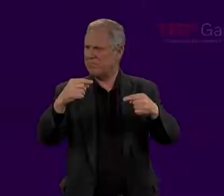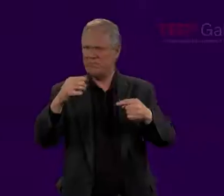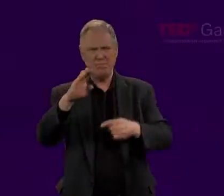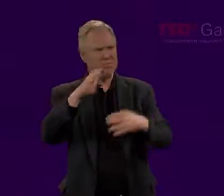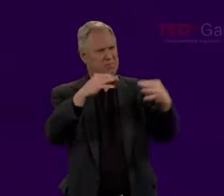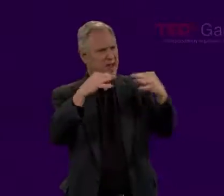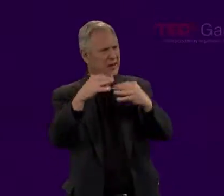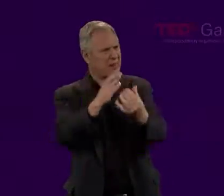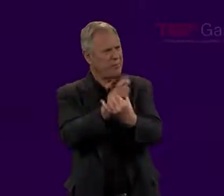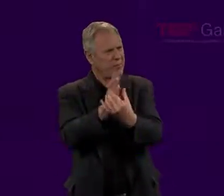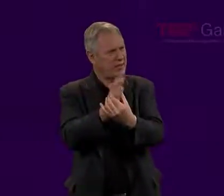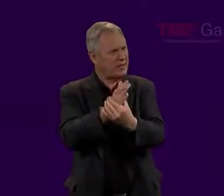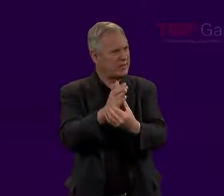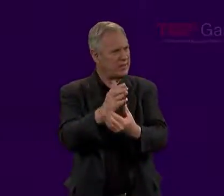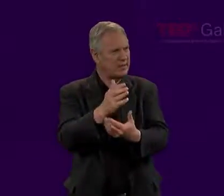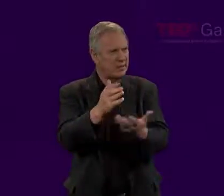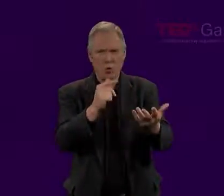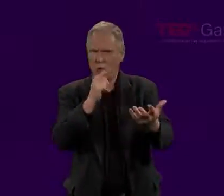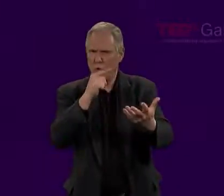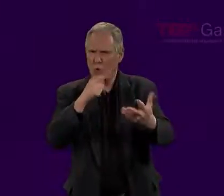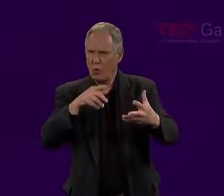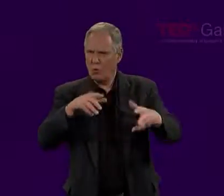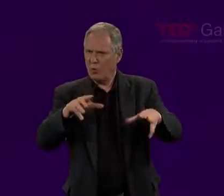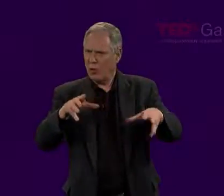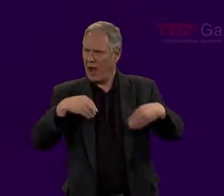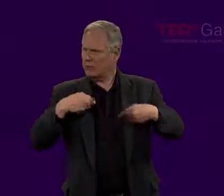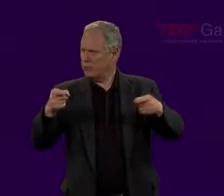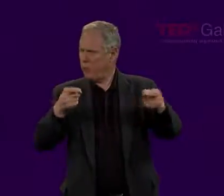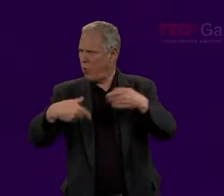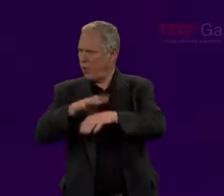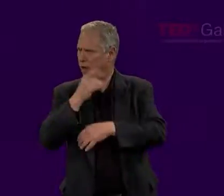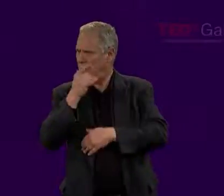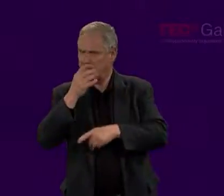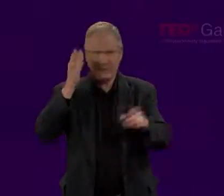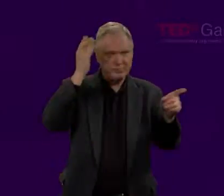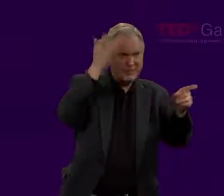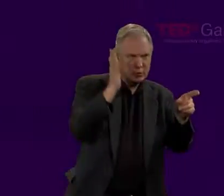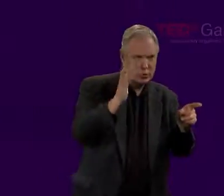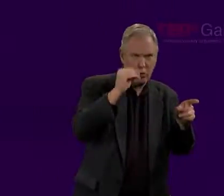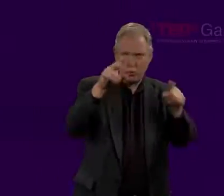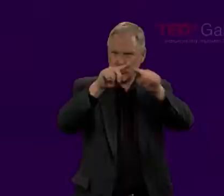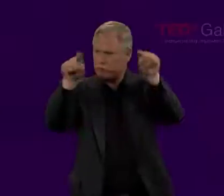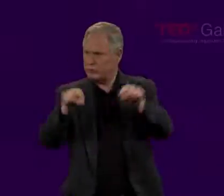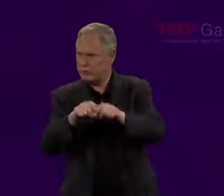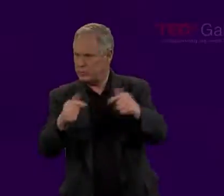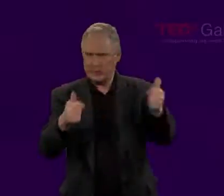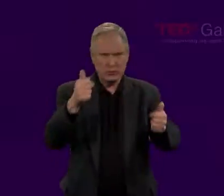so now there's been a struggle, there's been a war about trying to control light.